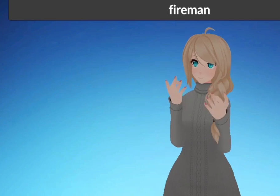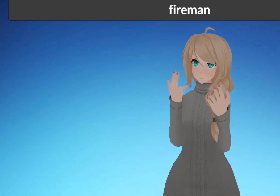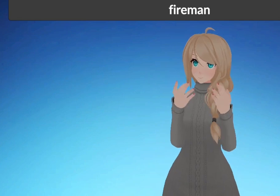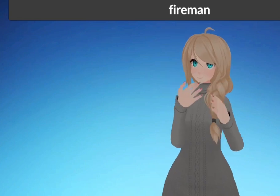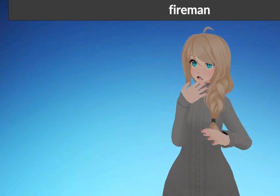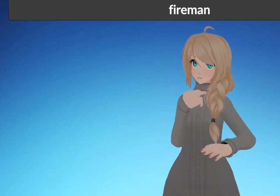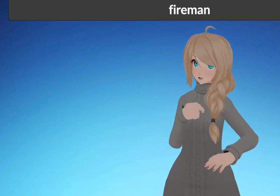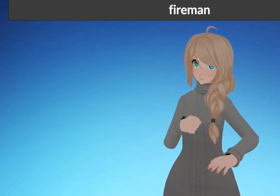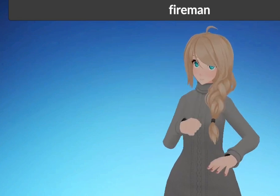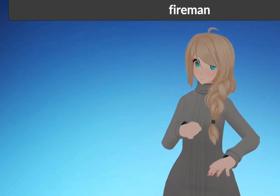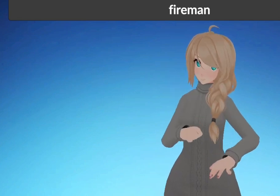Fireman.